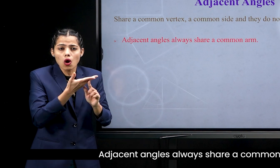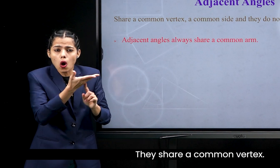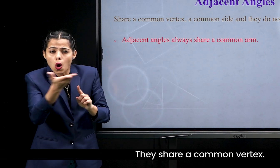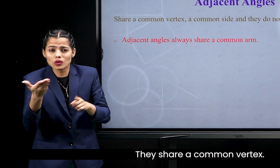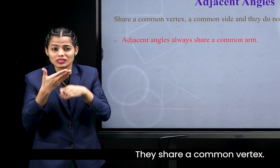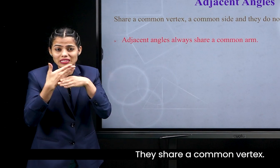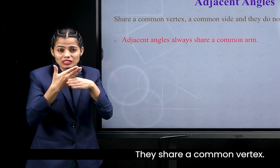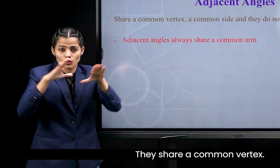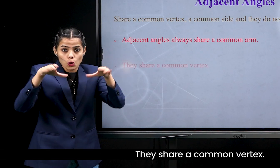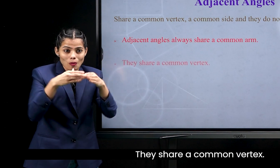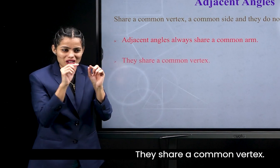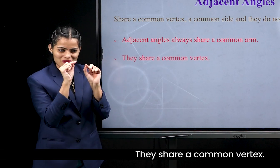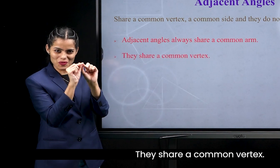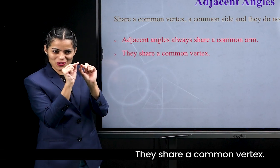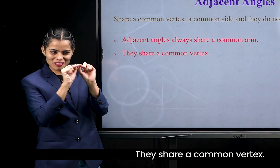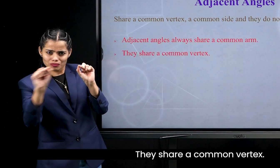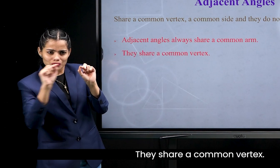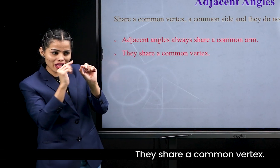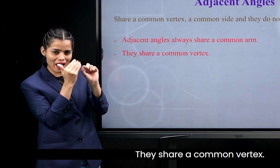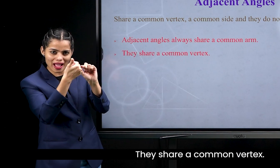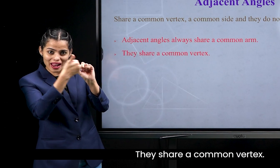They share a common vertex.